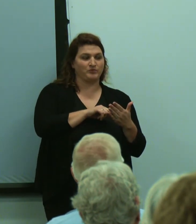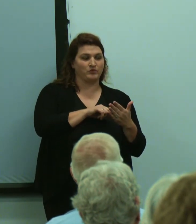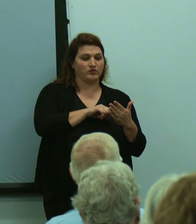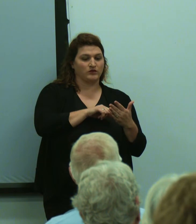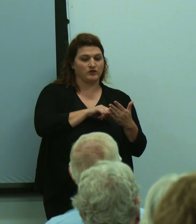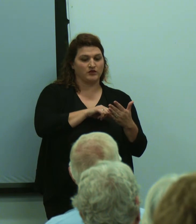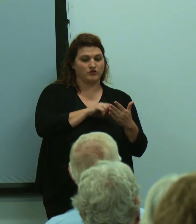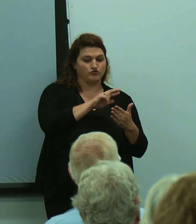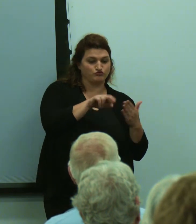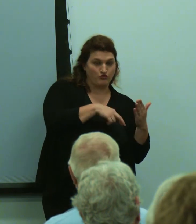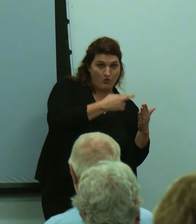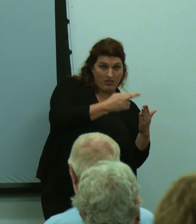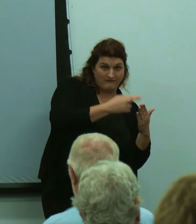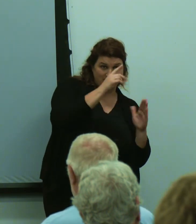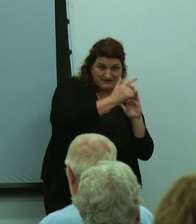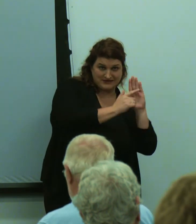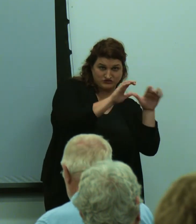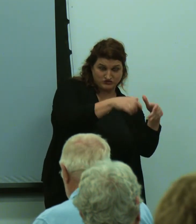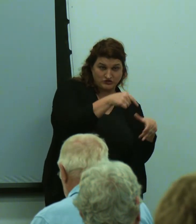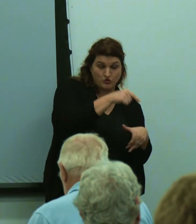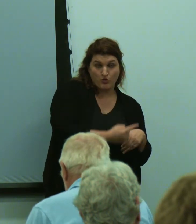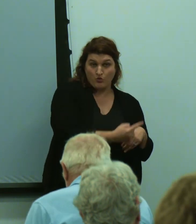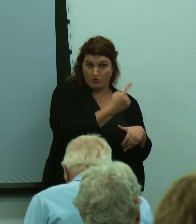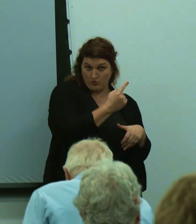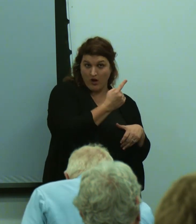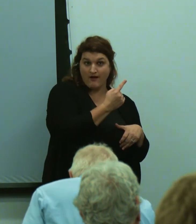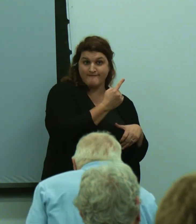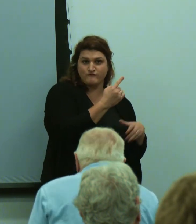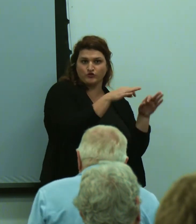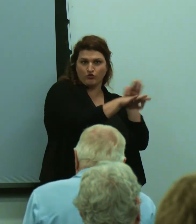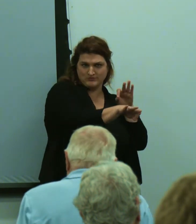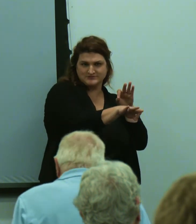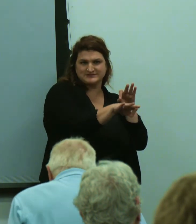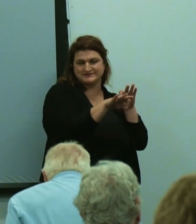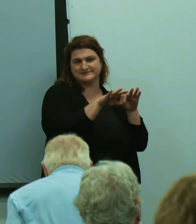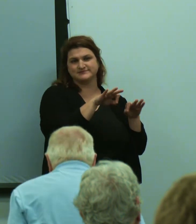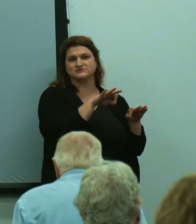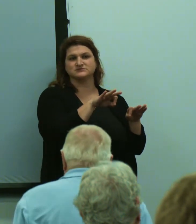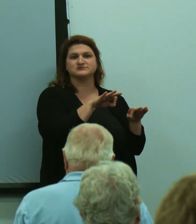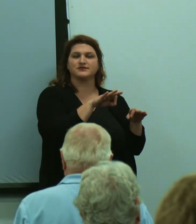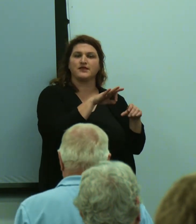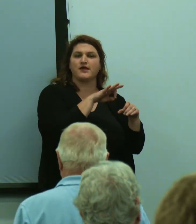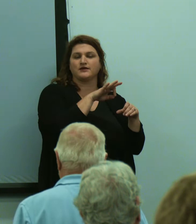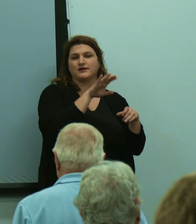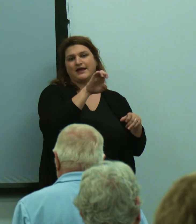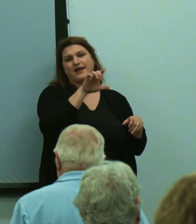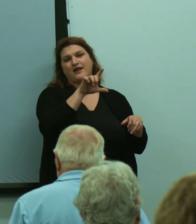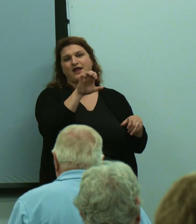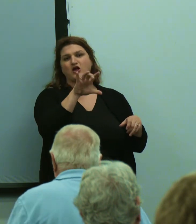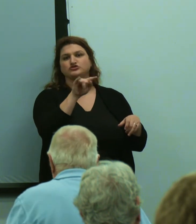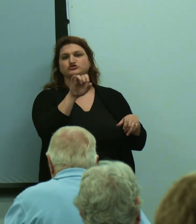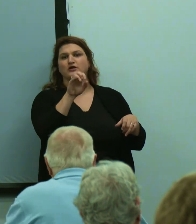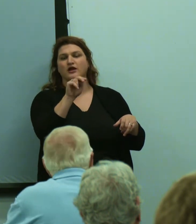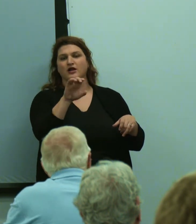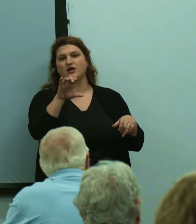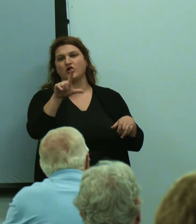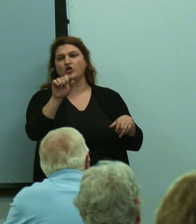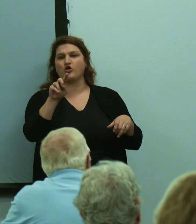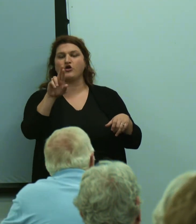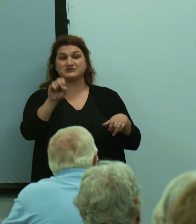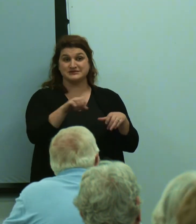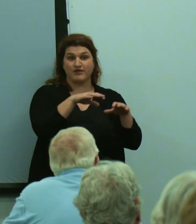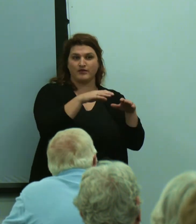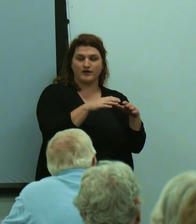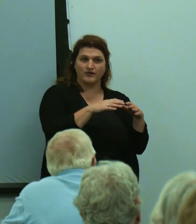to the role of the legislature. One clause, the elections clause, says the manner of holding elections shall be prescribed